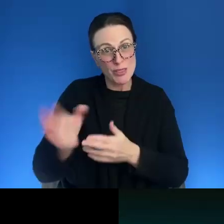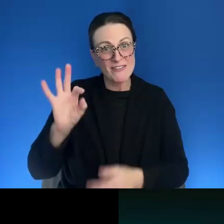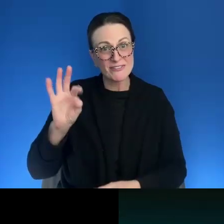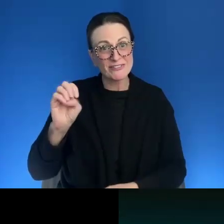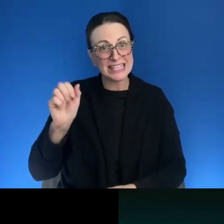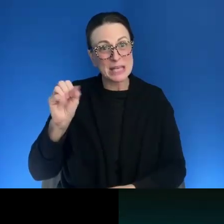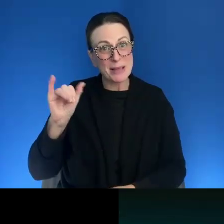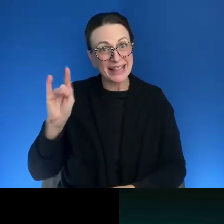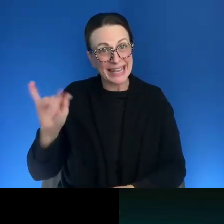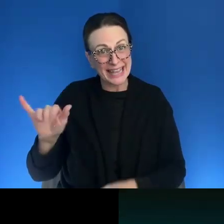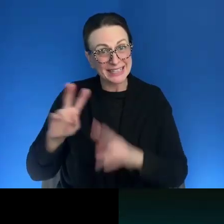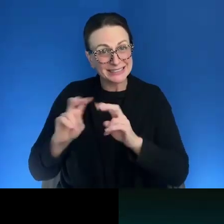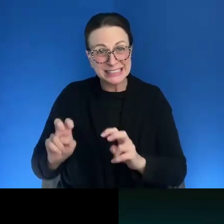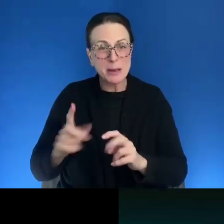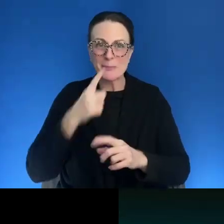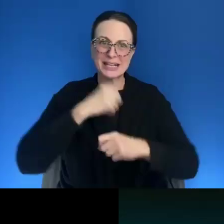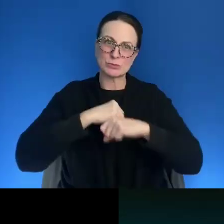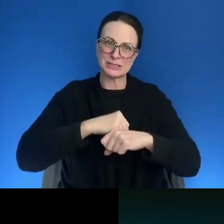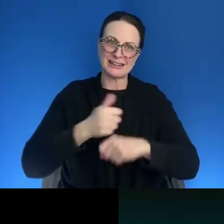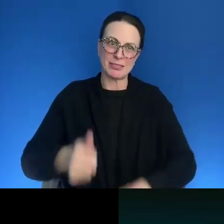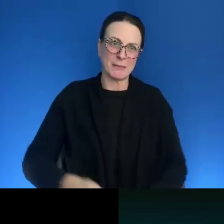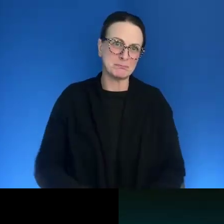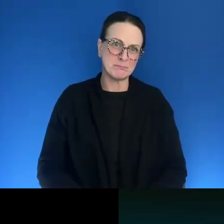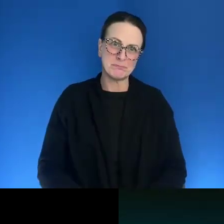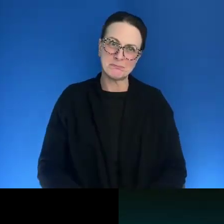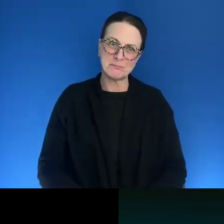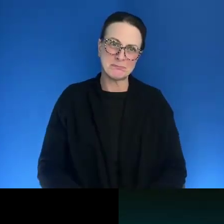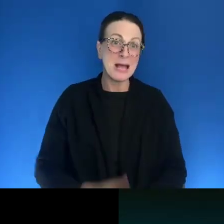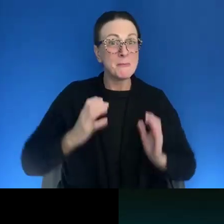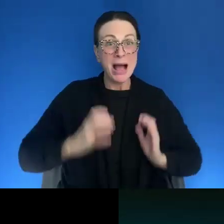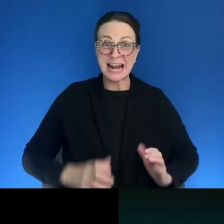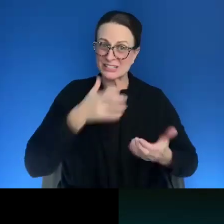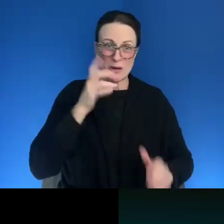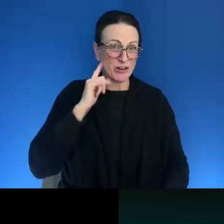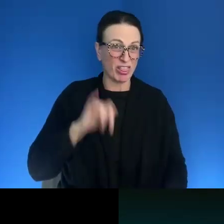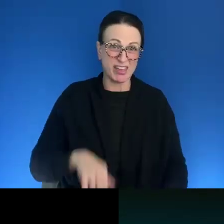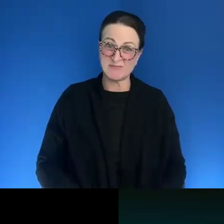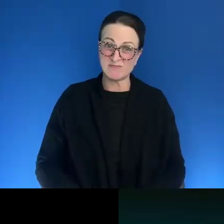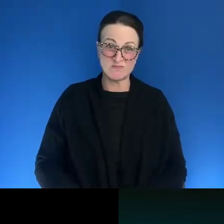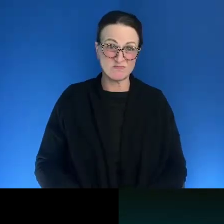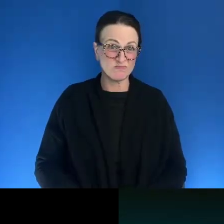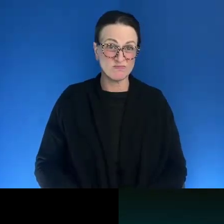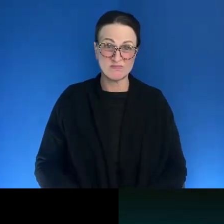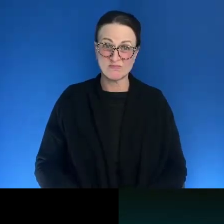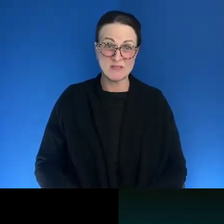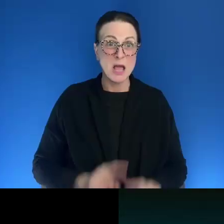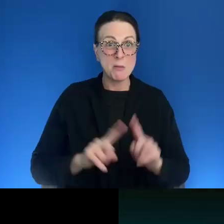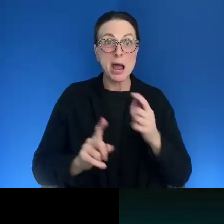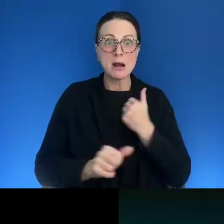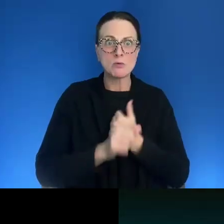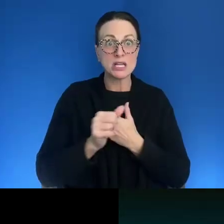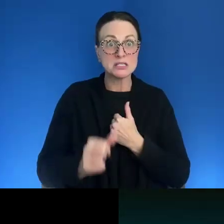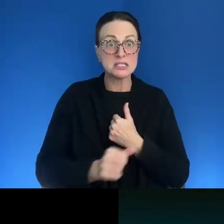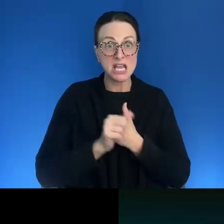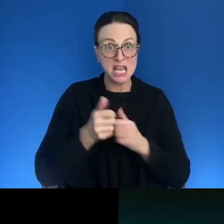feasibility assessment is because they're protecting them. That's not what my clients want to hear usually, but it is risky to go